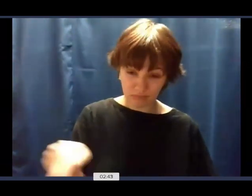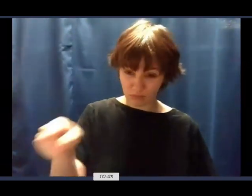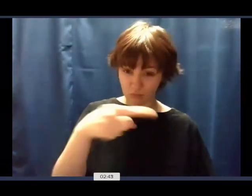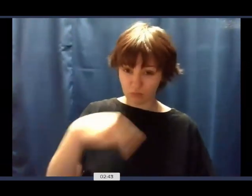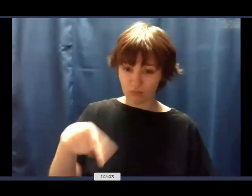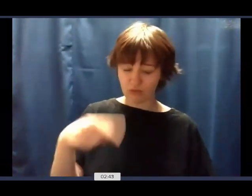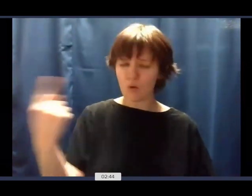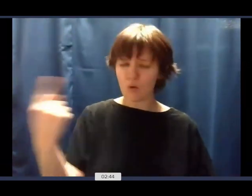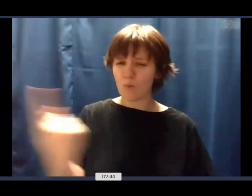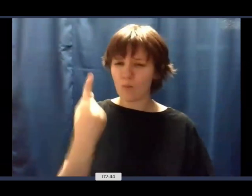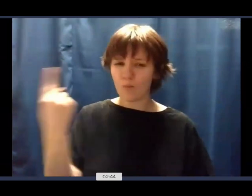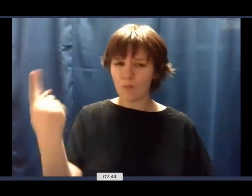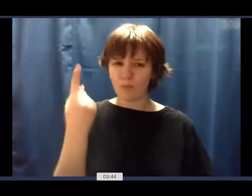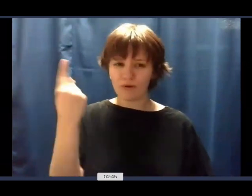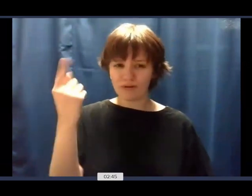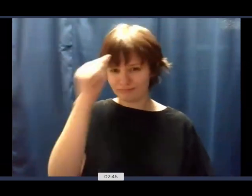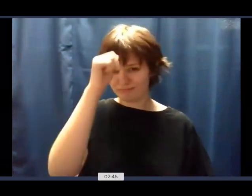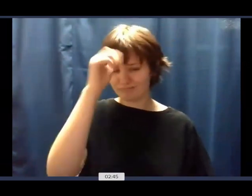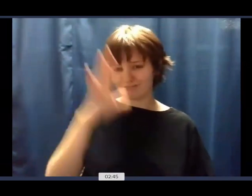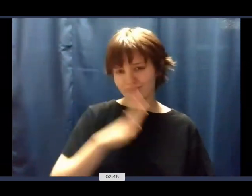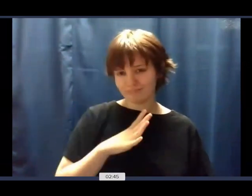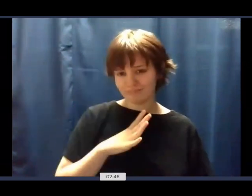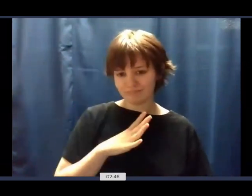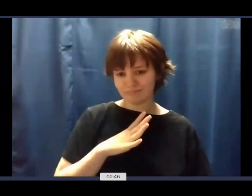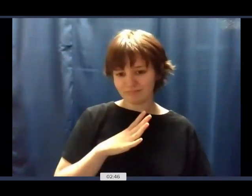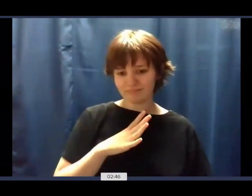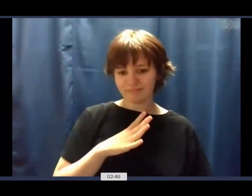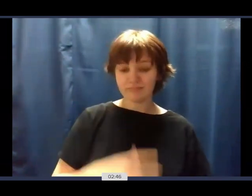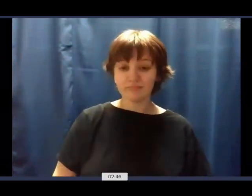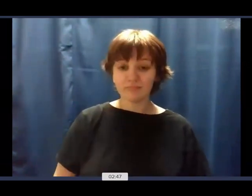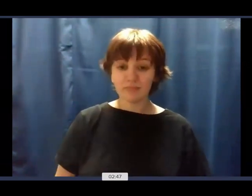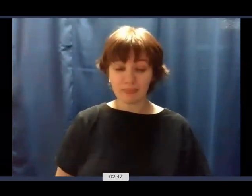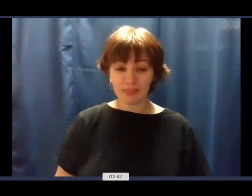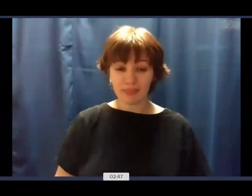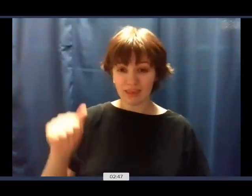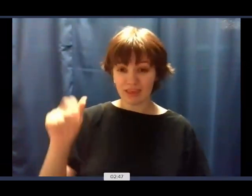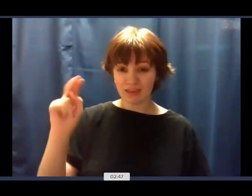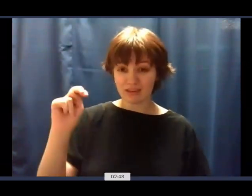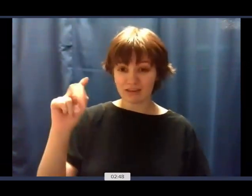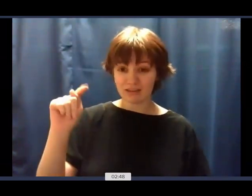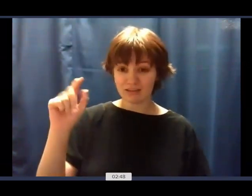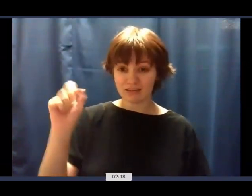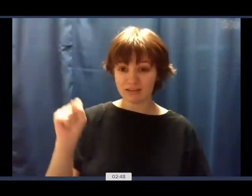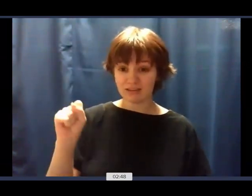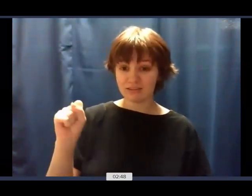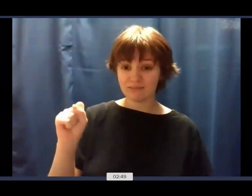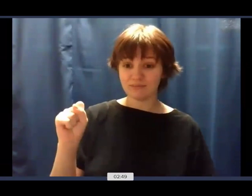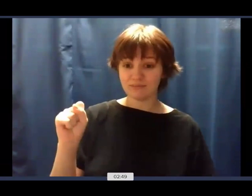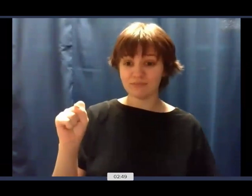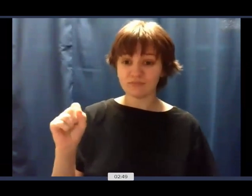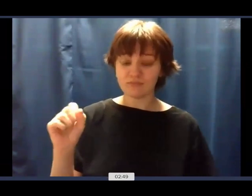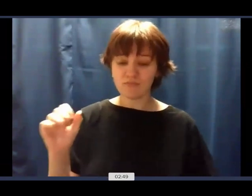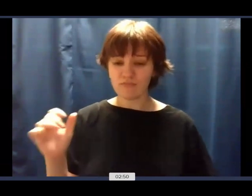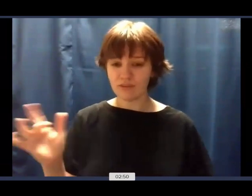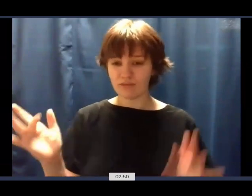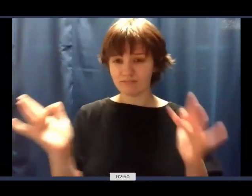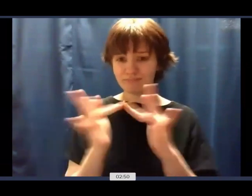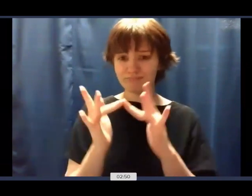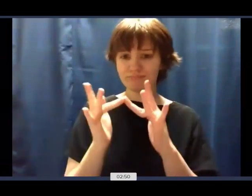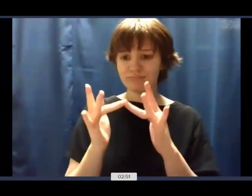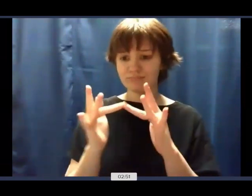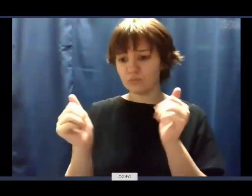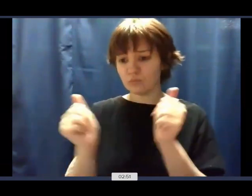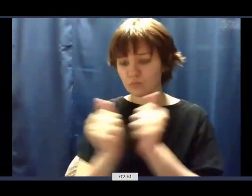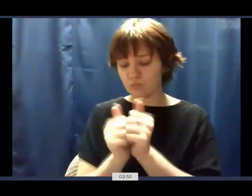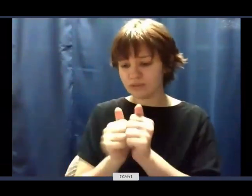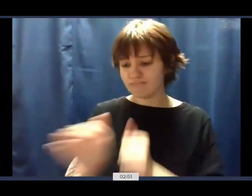other colonies. They have a particular colony smell, and they lay down trails that only members of the colony